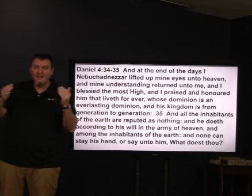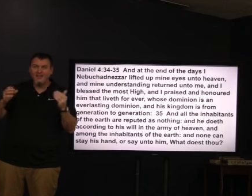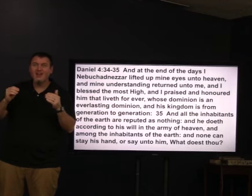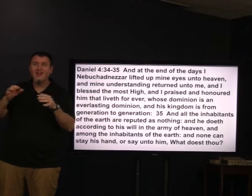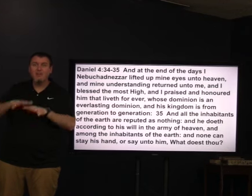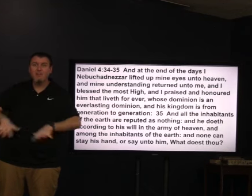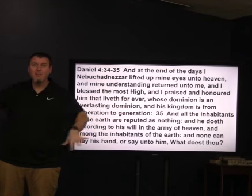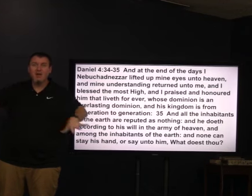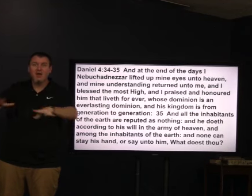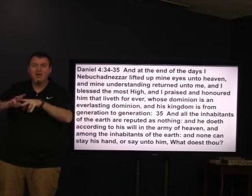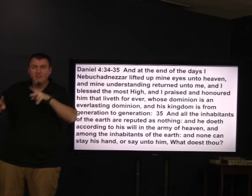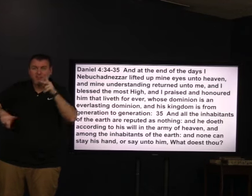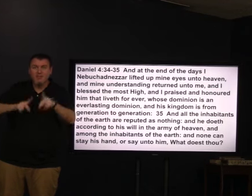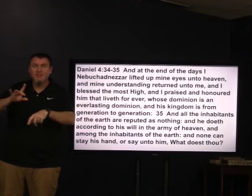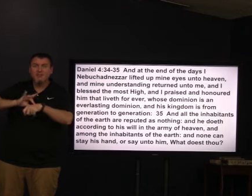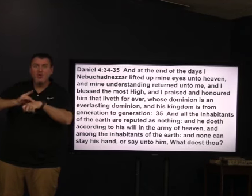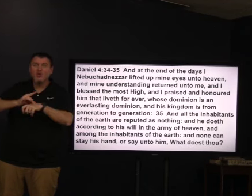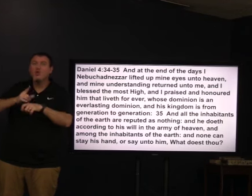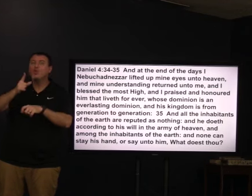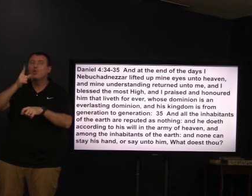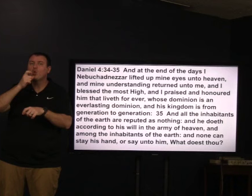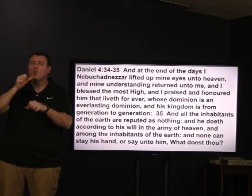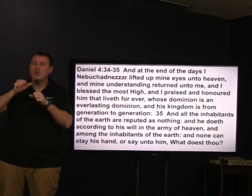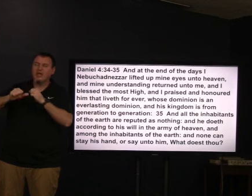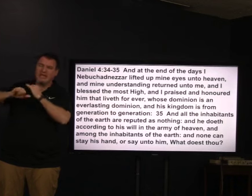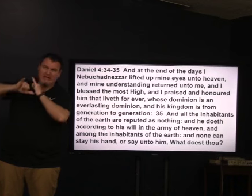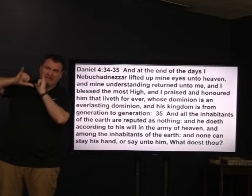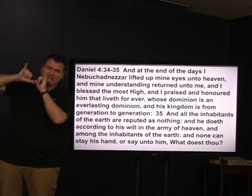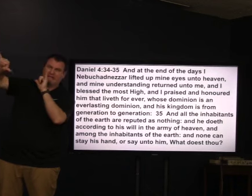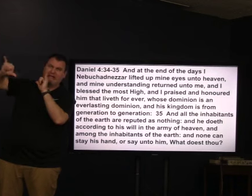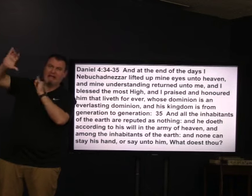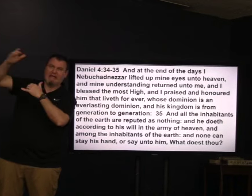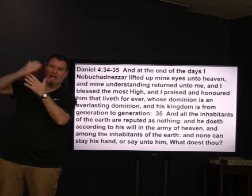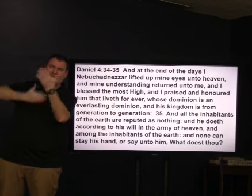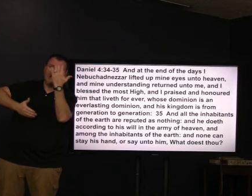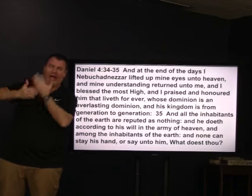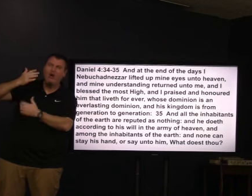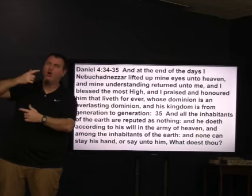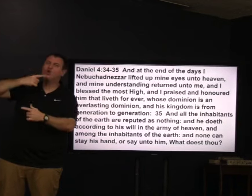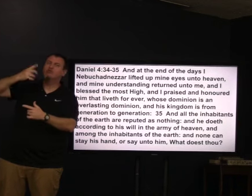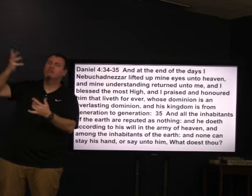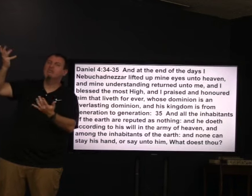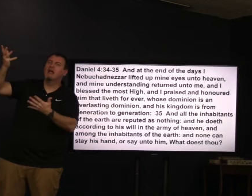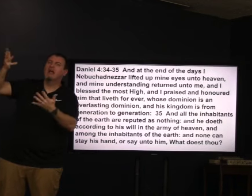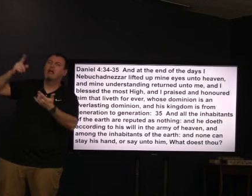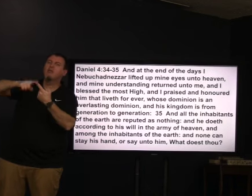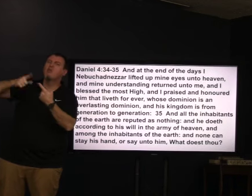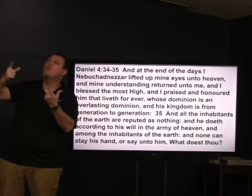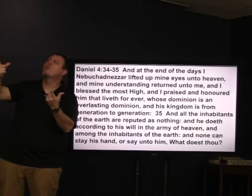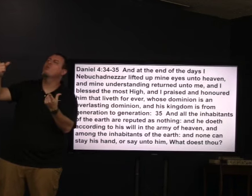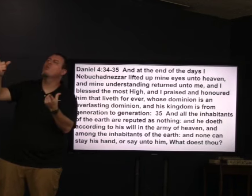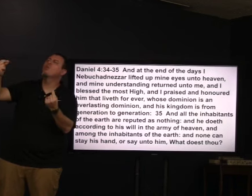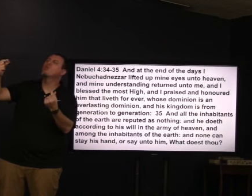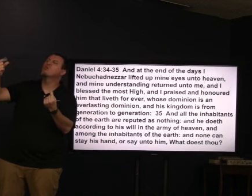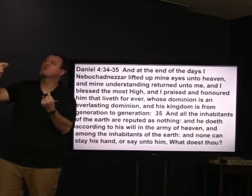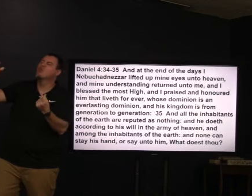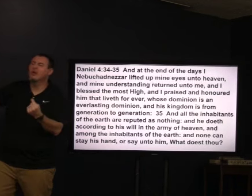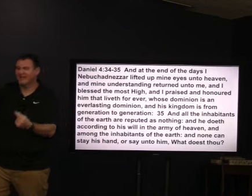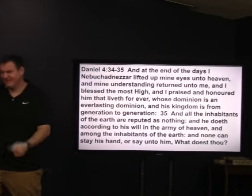heaven and among the inhabitants of the earth. And none can stay his hand or say unto him, what